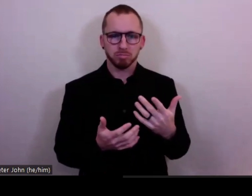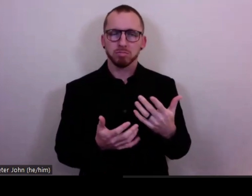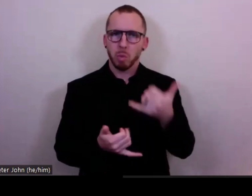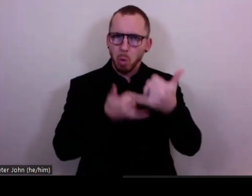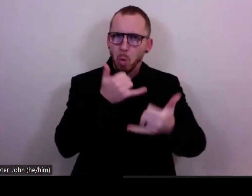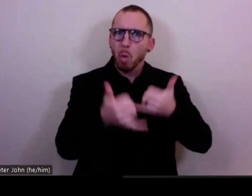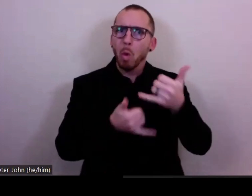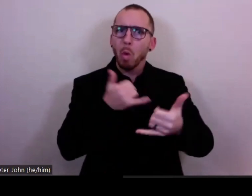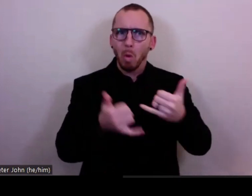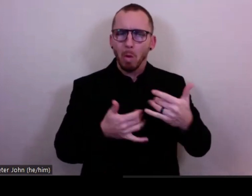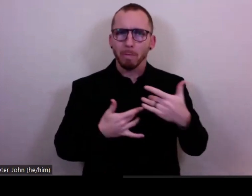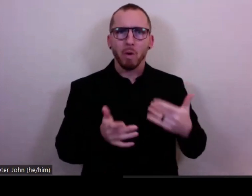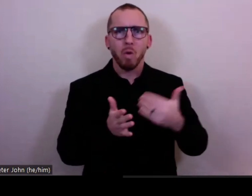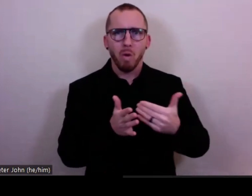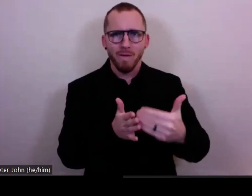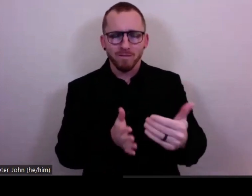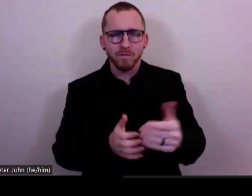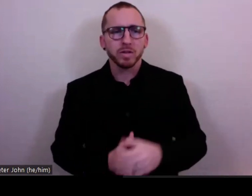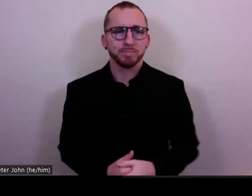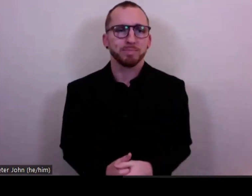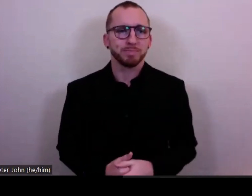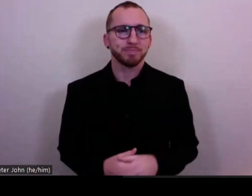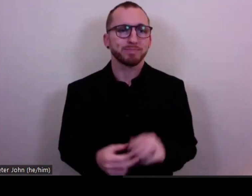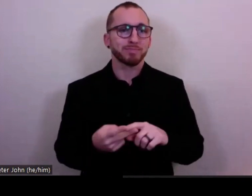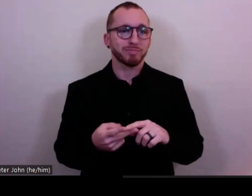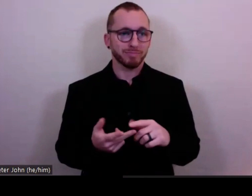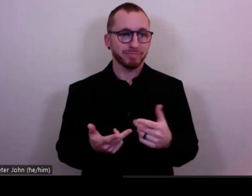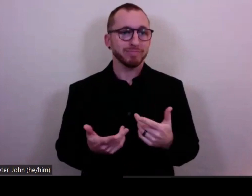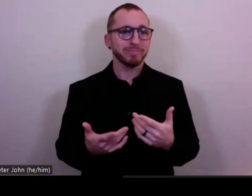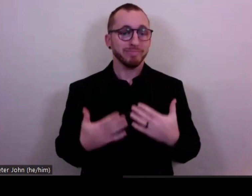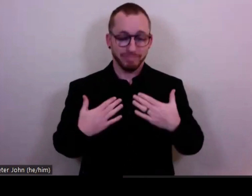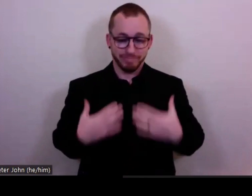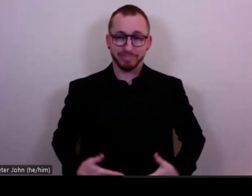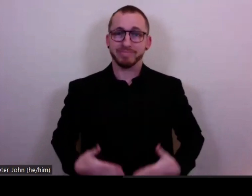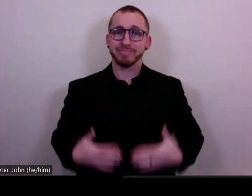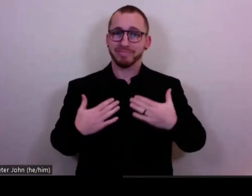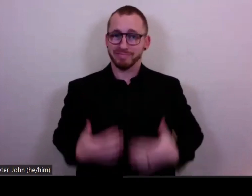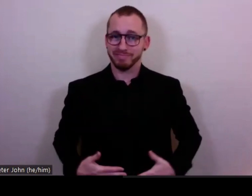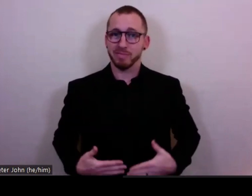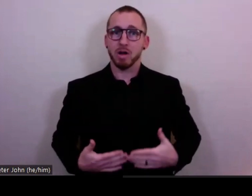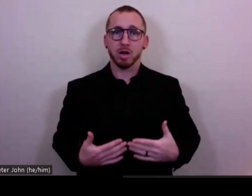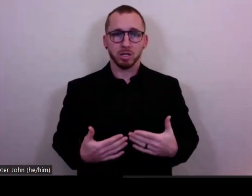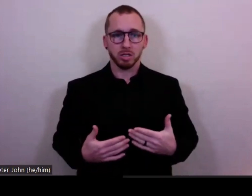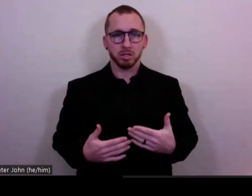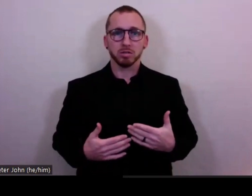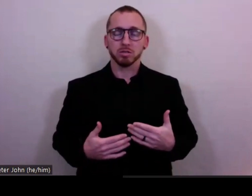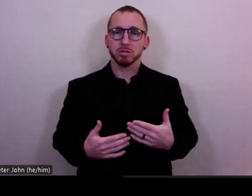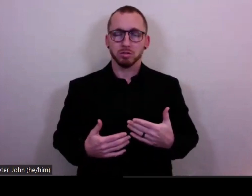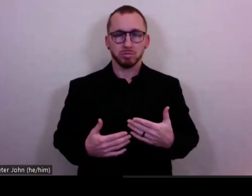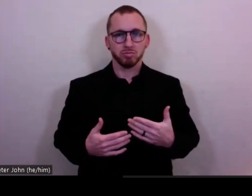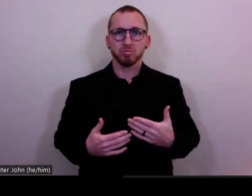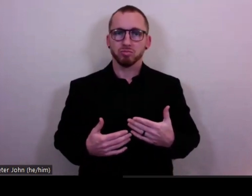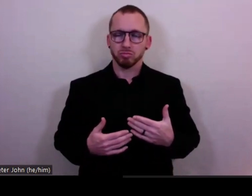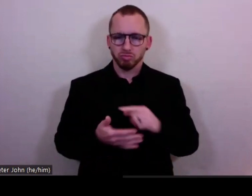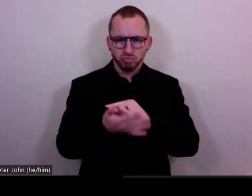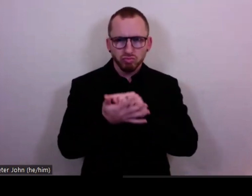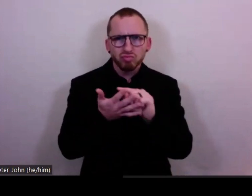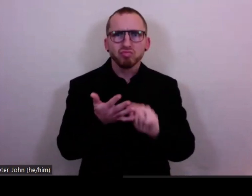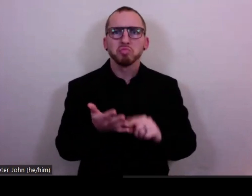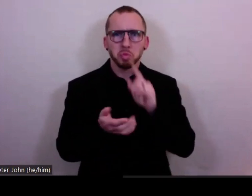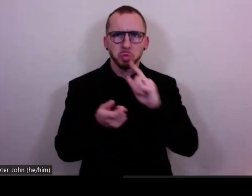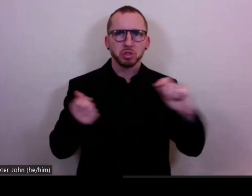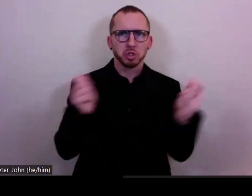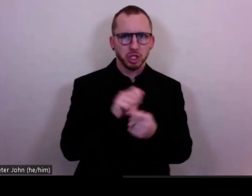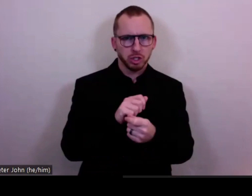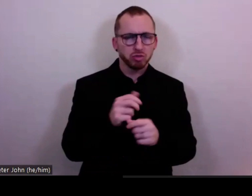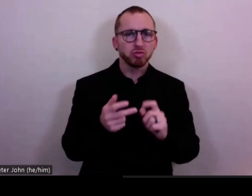time. There's also the physiological arousal. So high, fast heartbeat, blood pressure. These are the